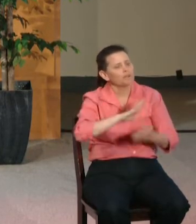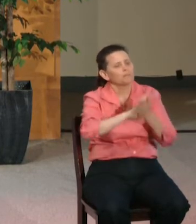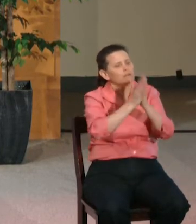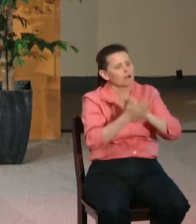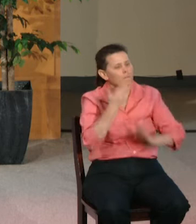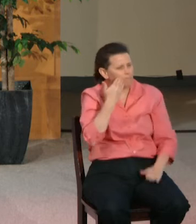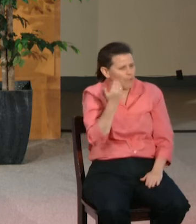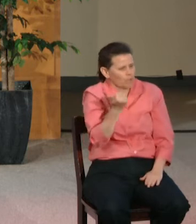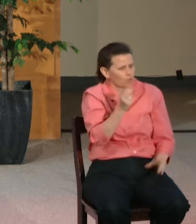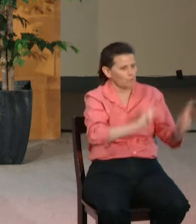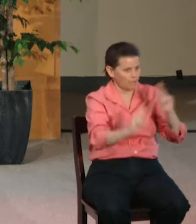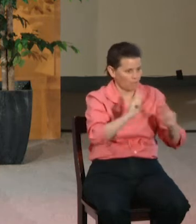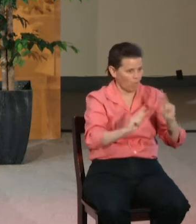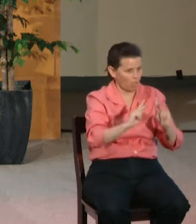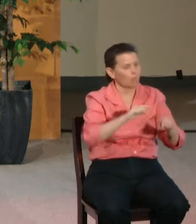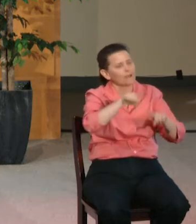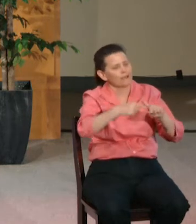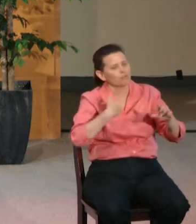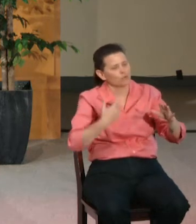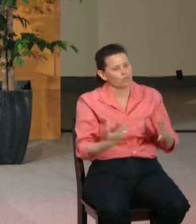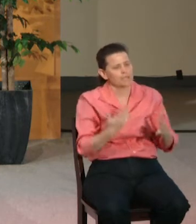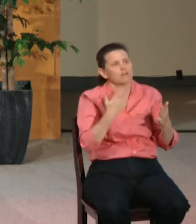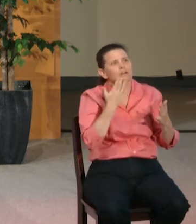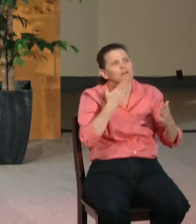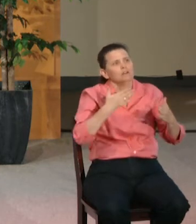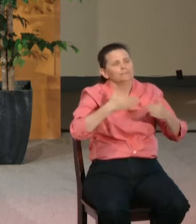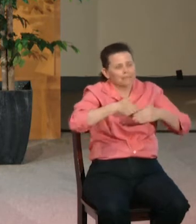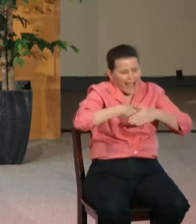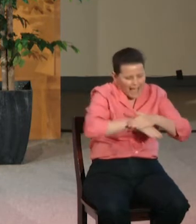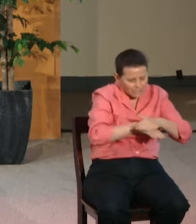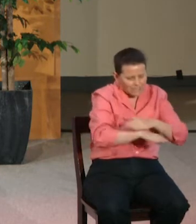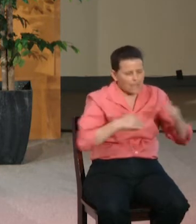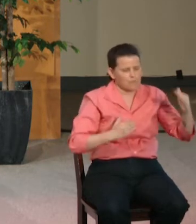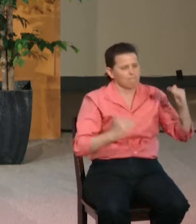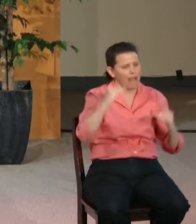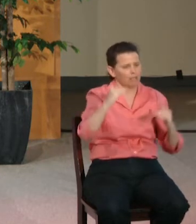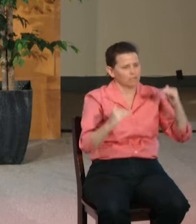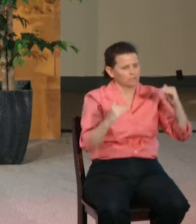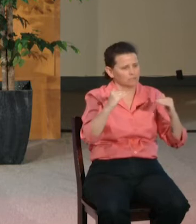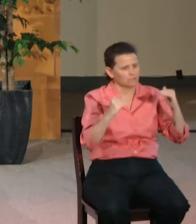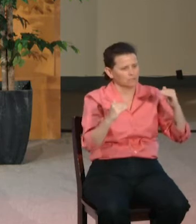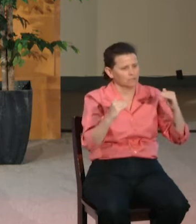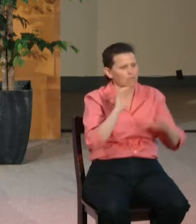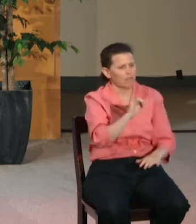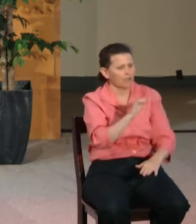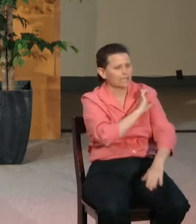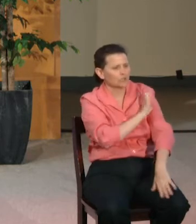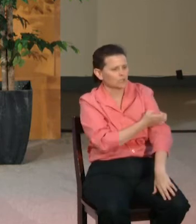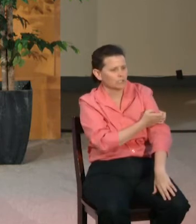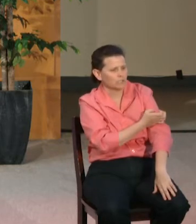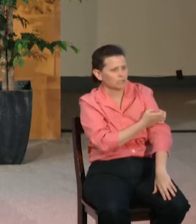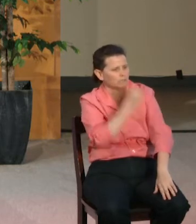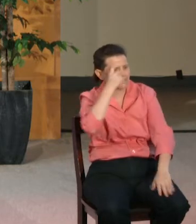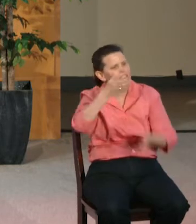better fathers and better mothers and better friends and you know, all the way around the board, because we're walking in a balanced way. So